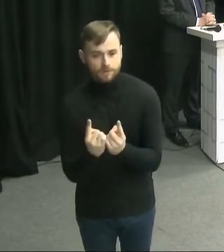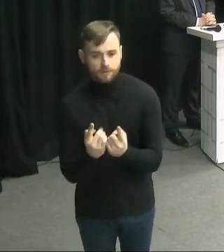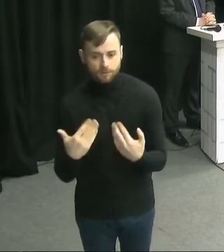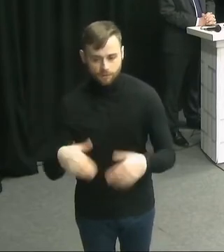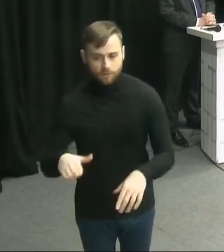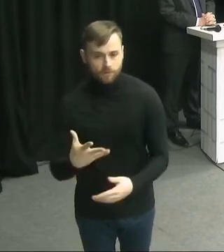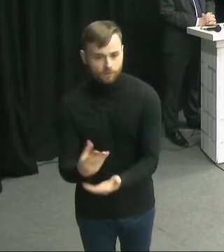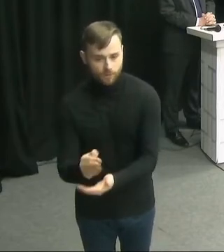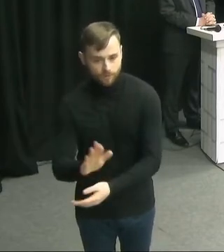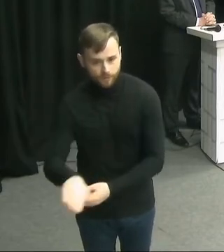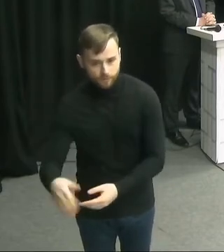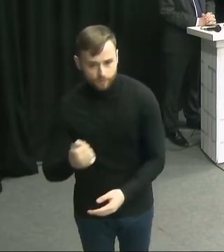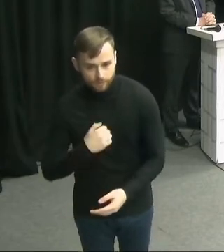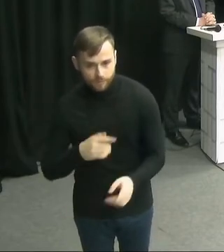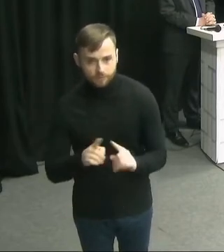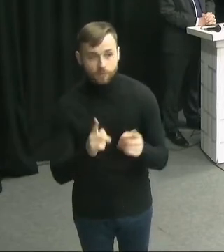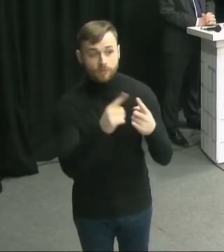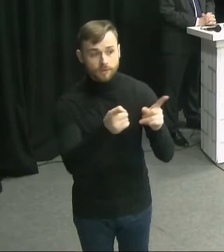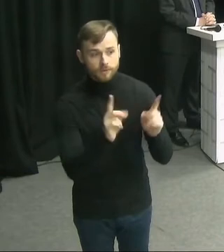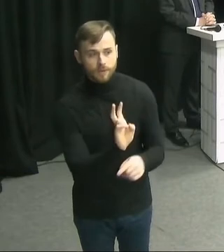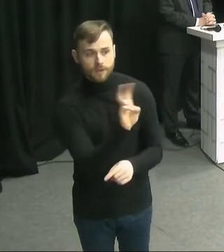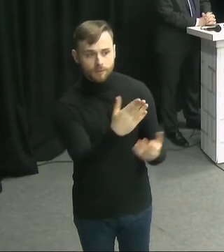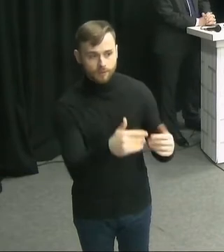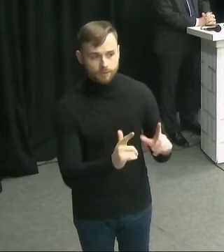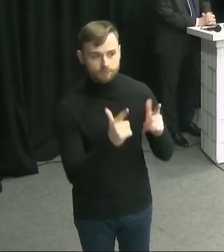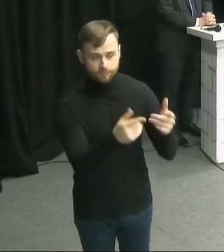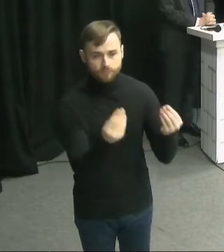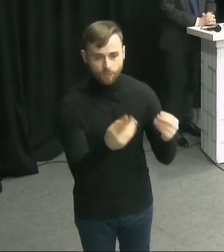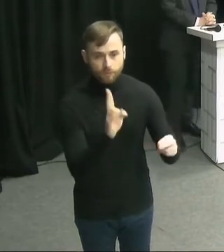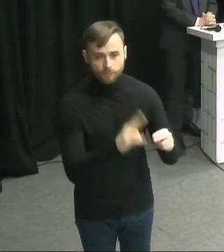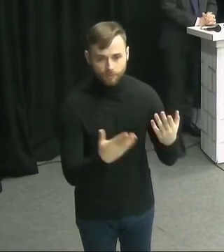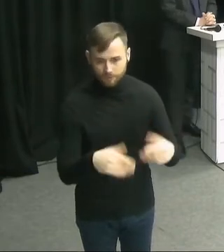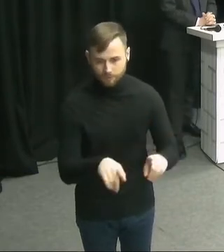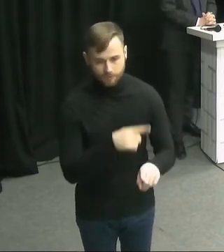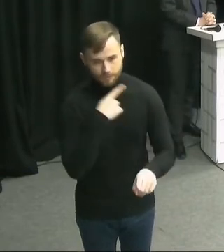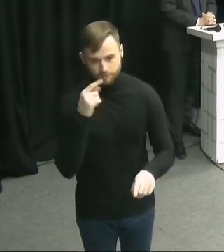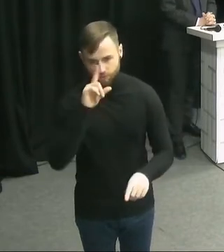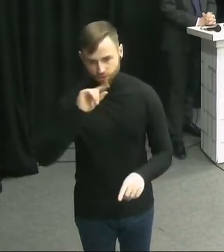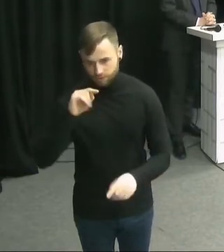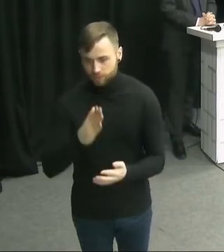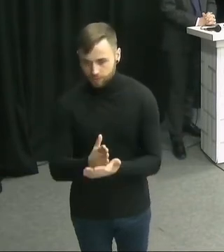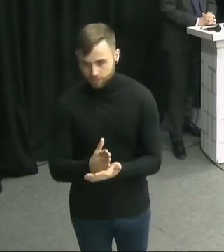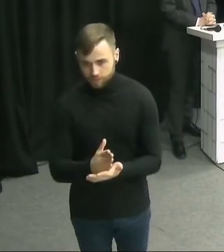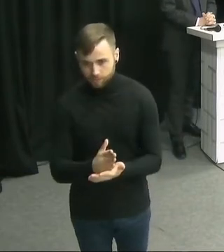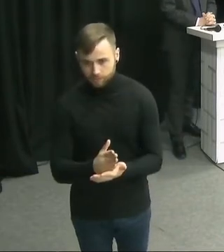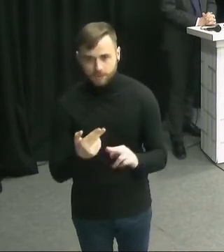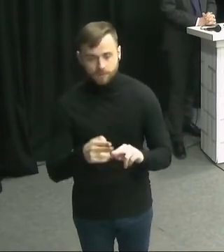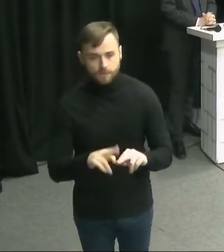universities. So I was able to feel this new pulse, this new trend.